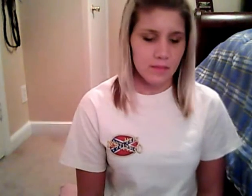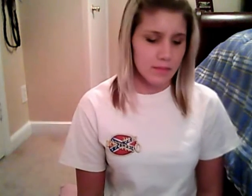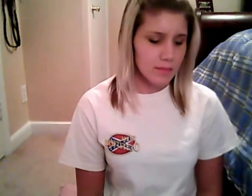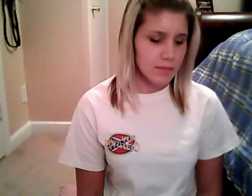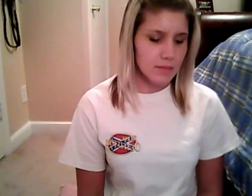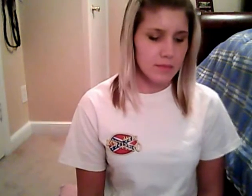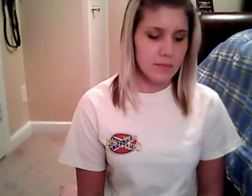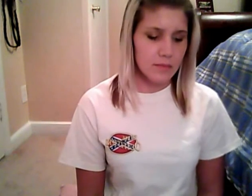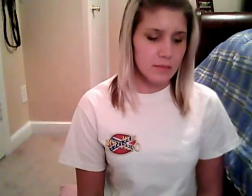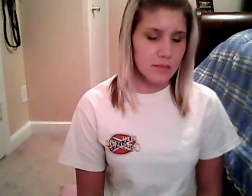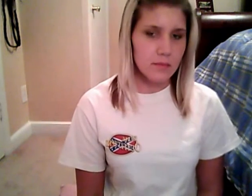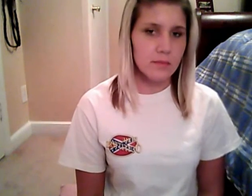Oh, oh, oh, oh